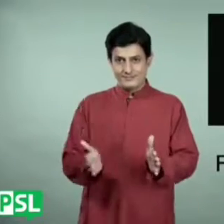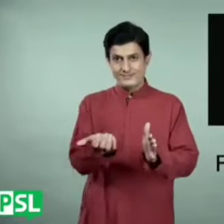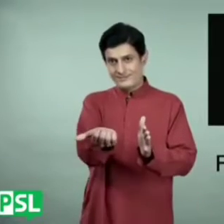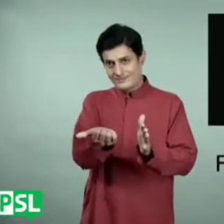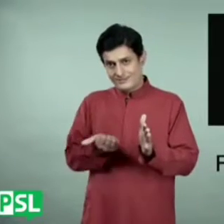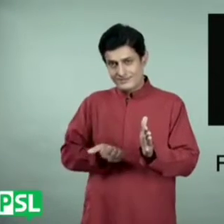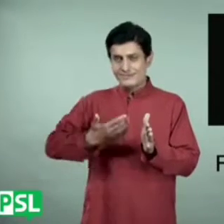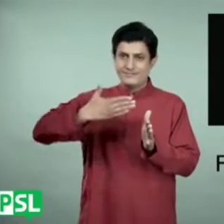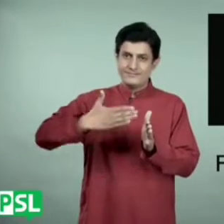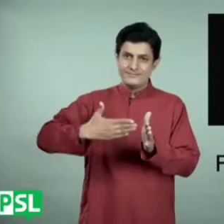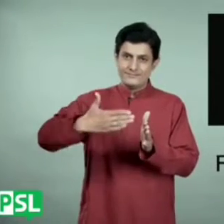Filon wali almari.